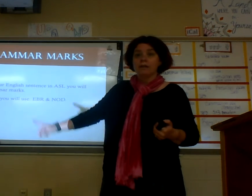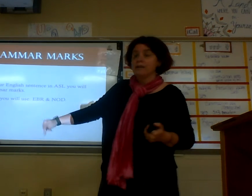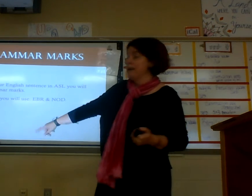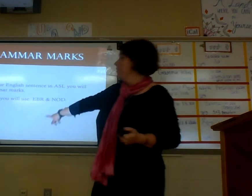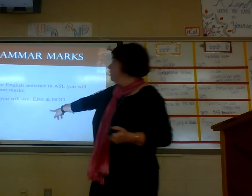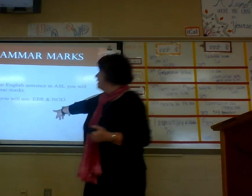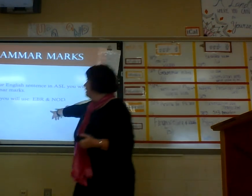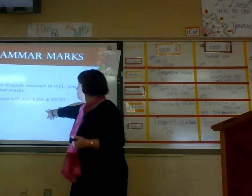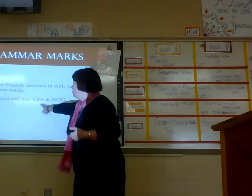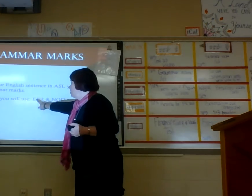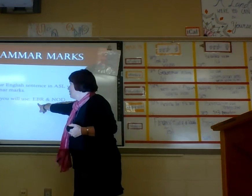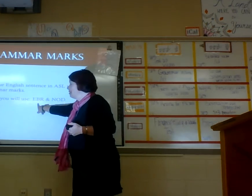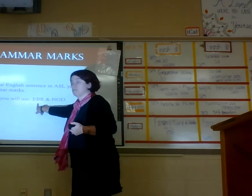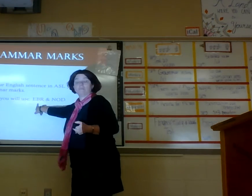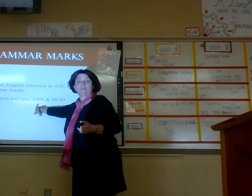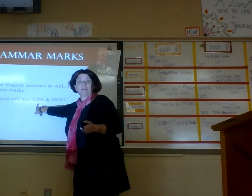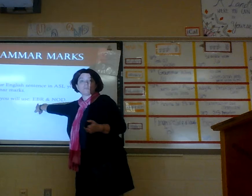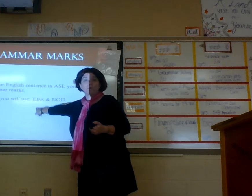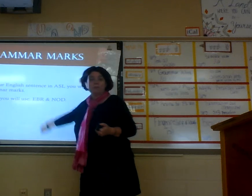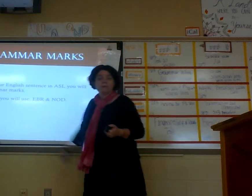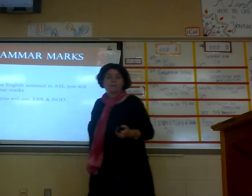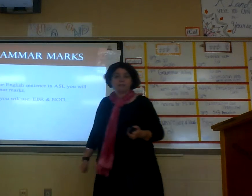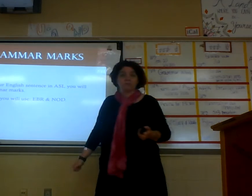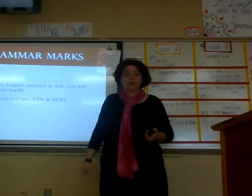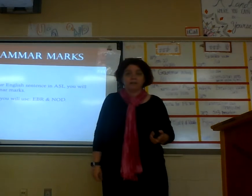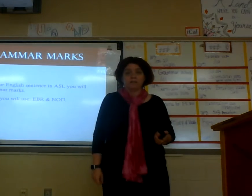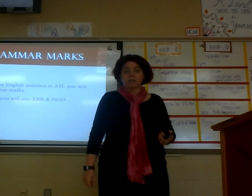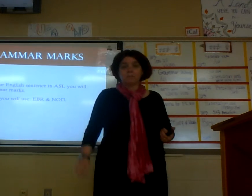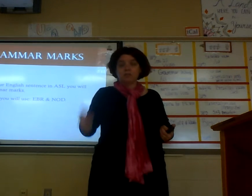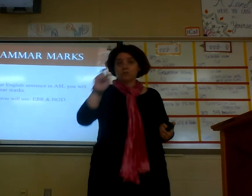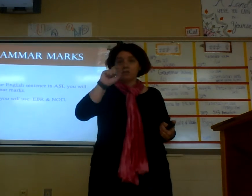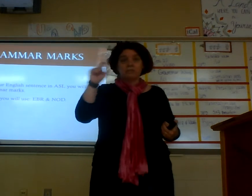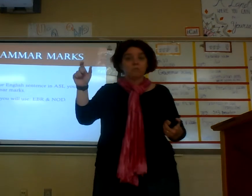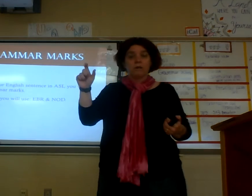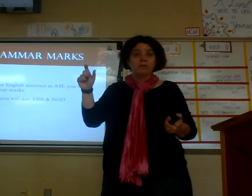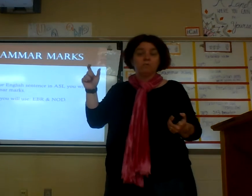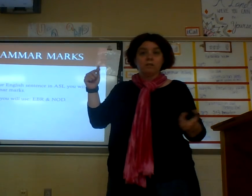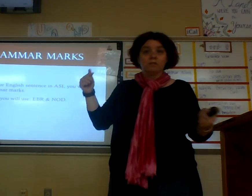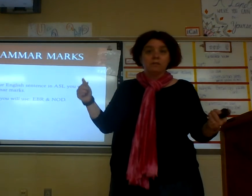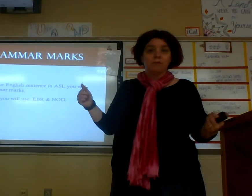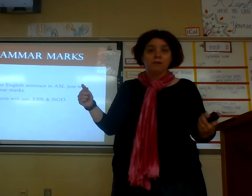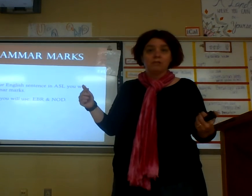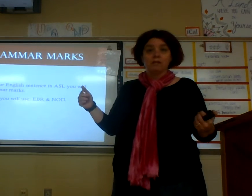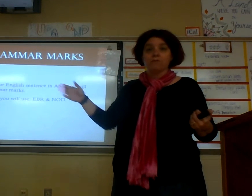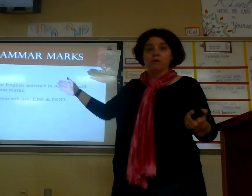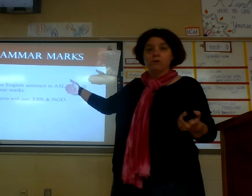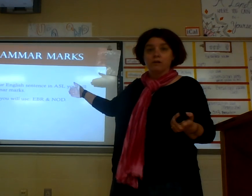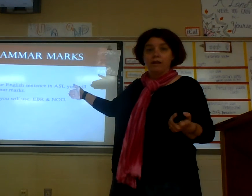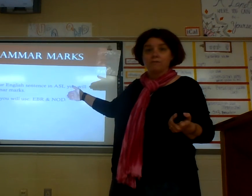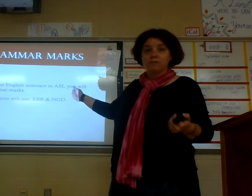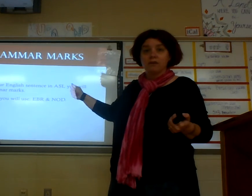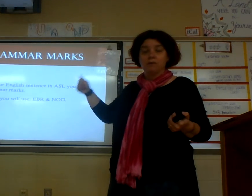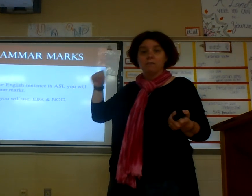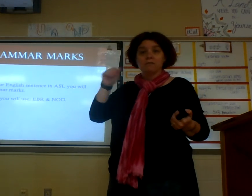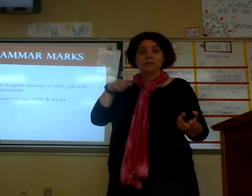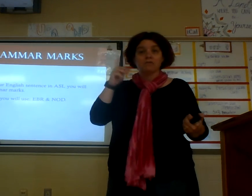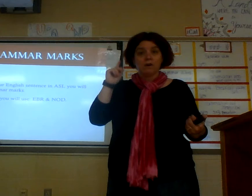Now, EBR is going to be on the test Friday, and it's going to be just listed as what does EBR stand for, and you're going to have to tell me it stands for